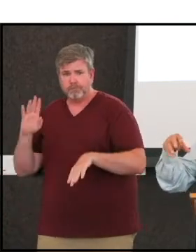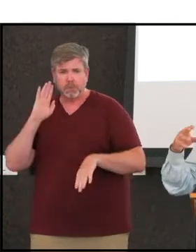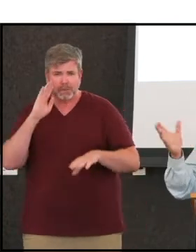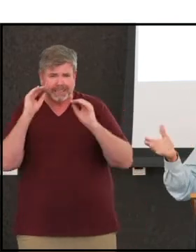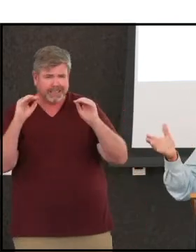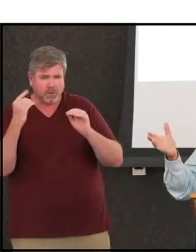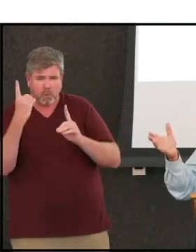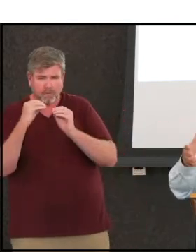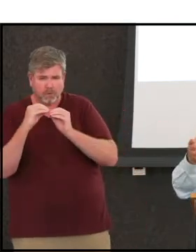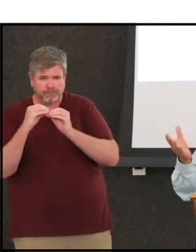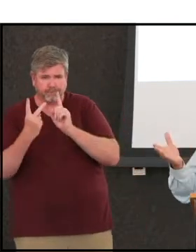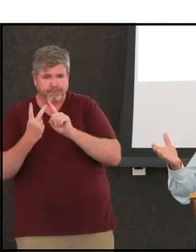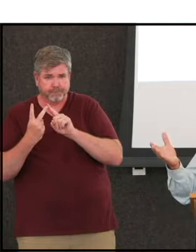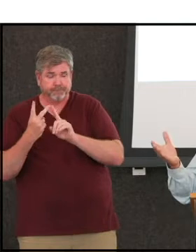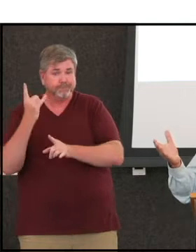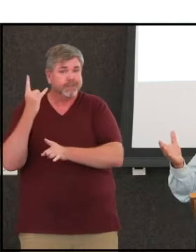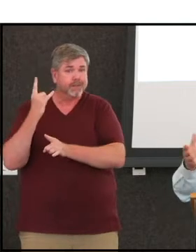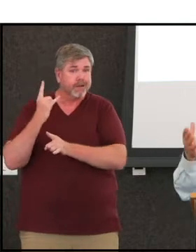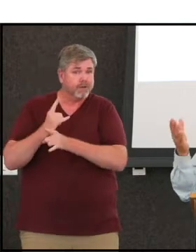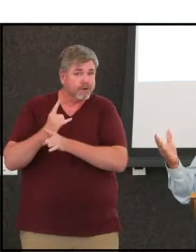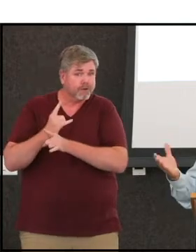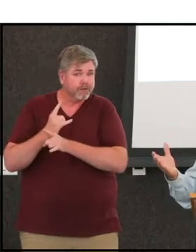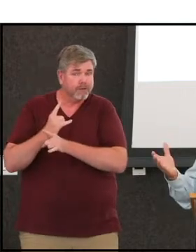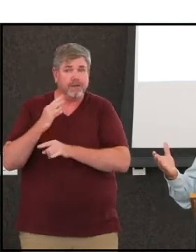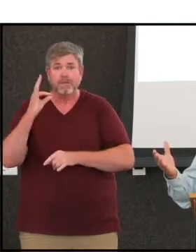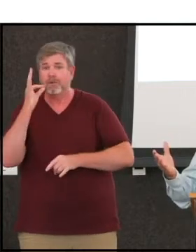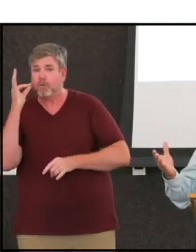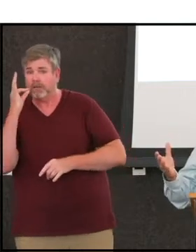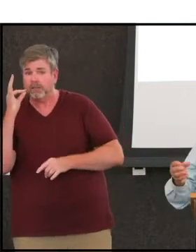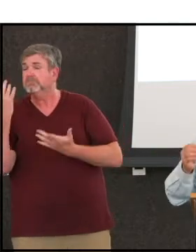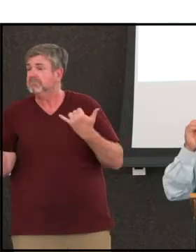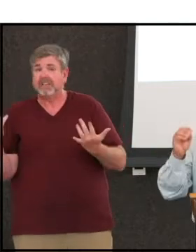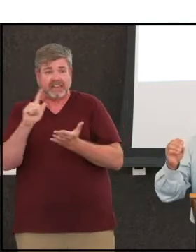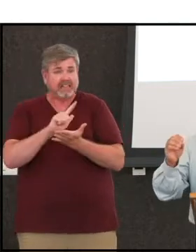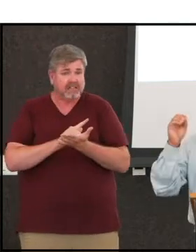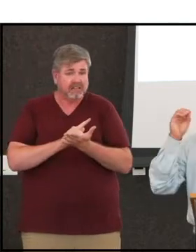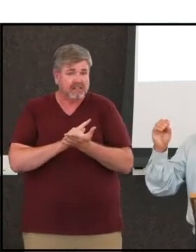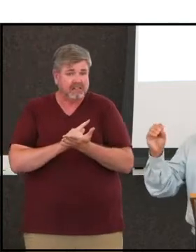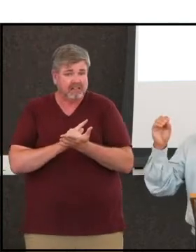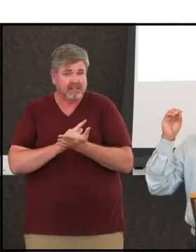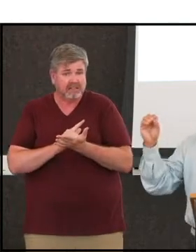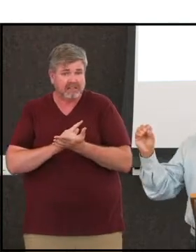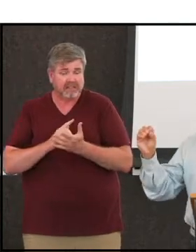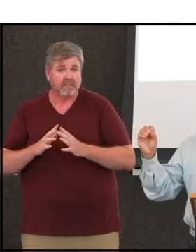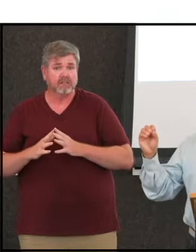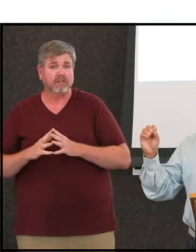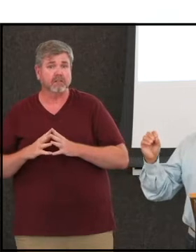Alcohol and marijuana, although they're legal, and you probably have them in your home, please lock them